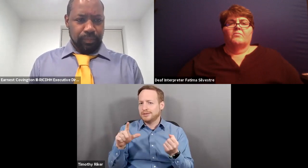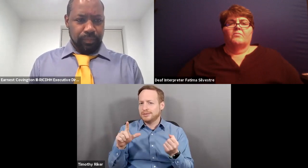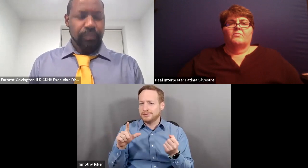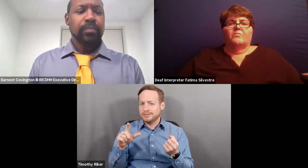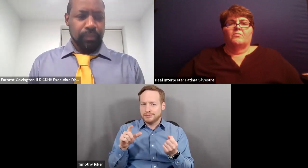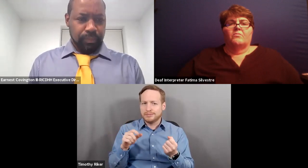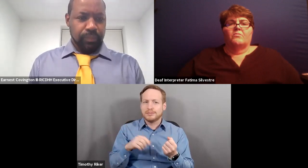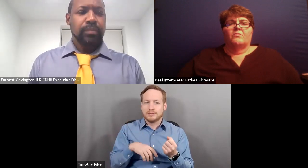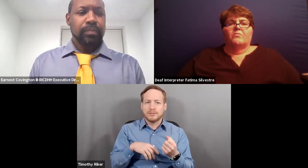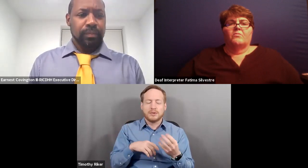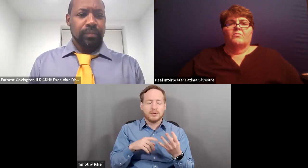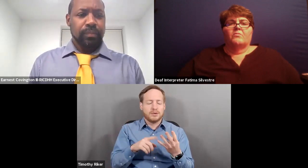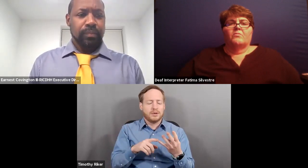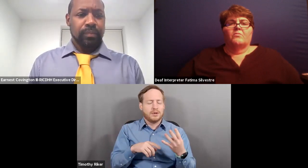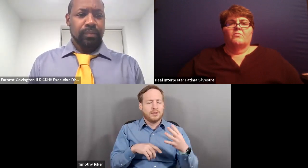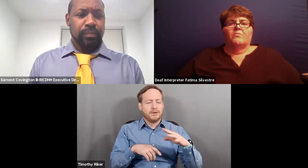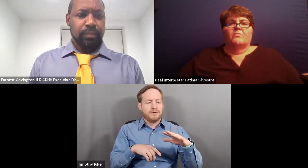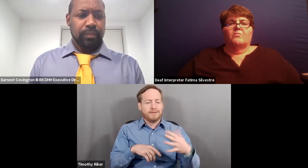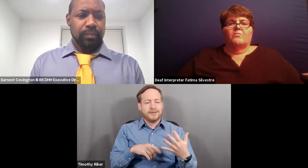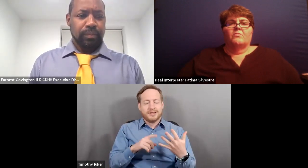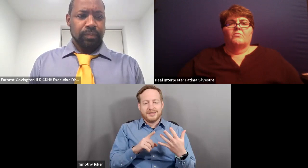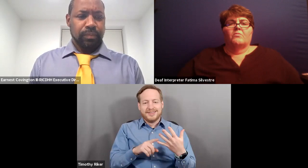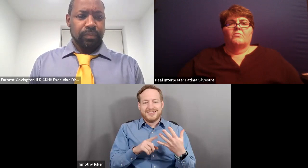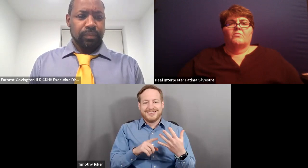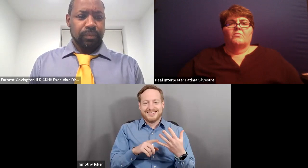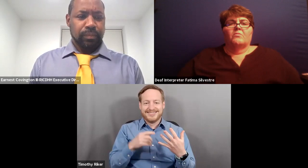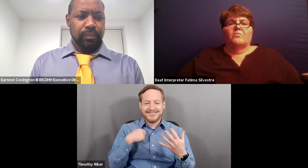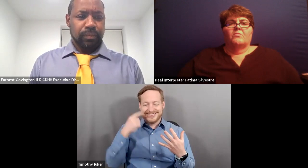He's deaf, but does not use American Sign Language.